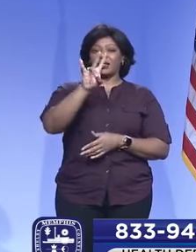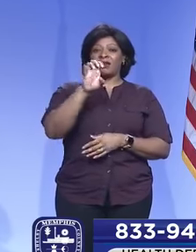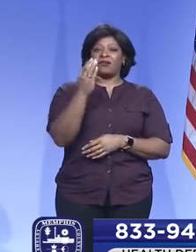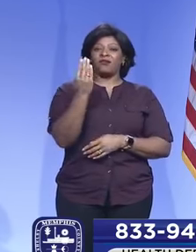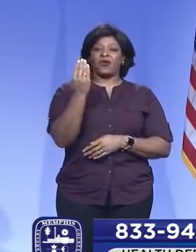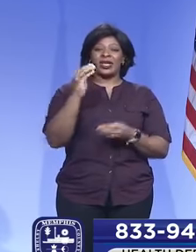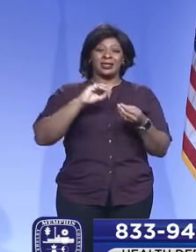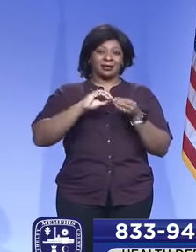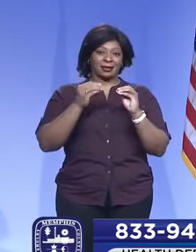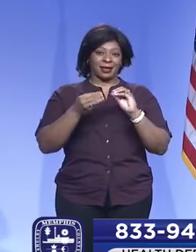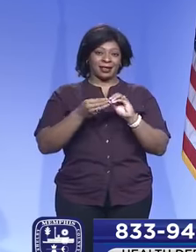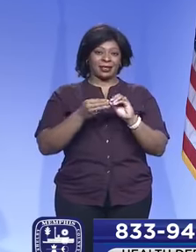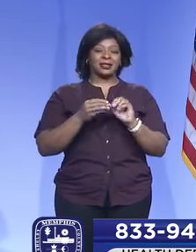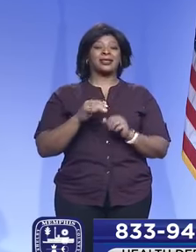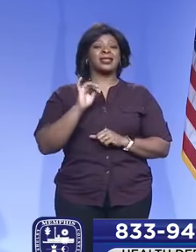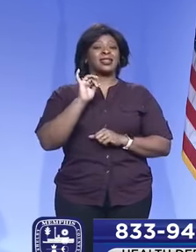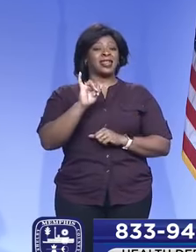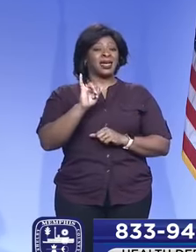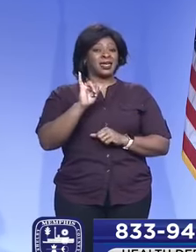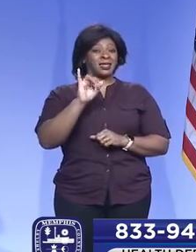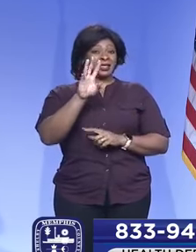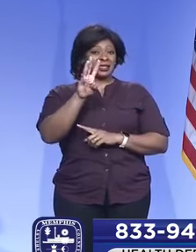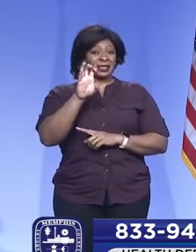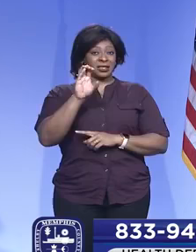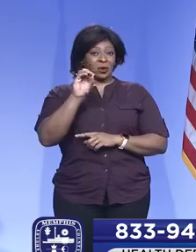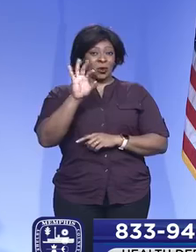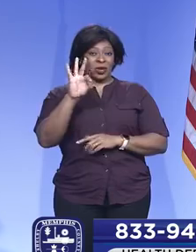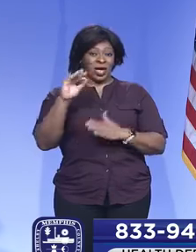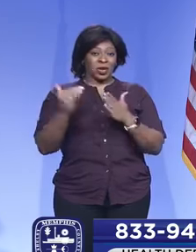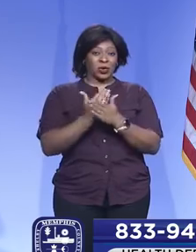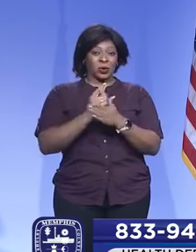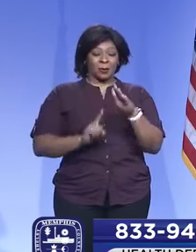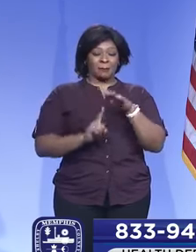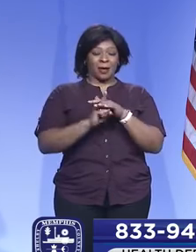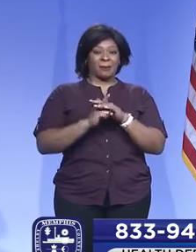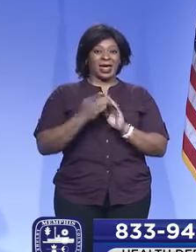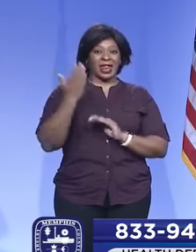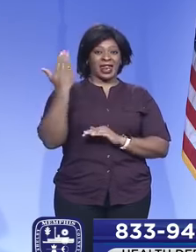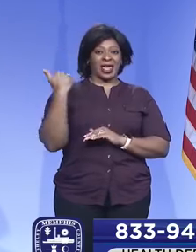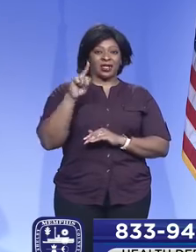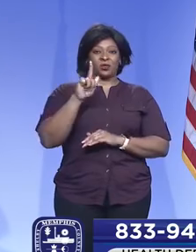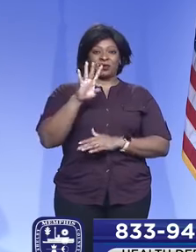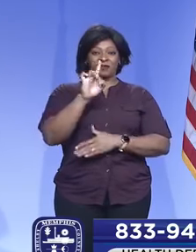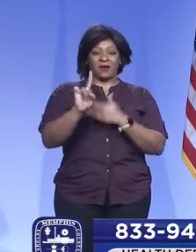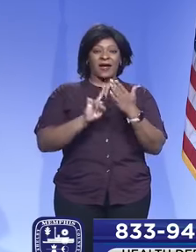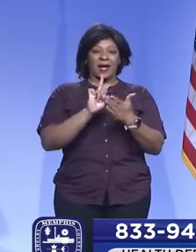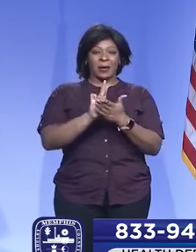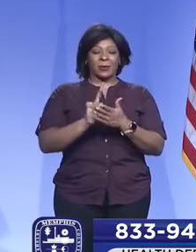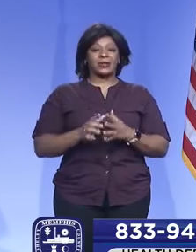48,714 cases. That's 609 new cases in the past 24 hours.